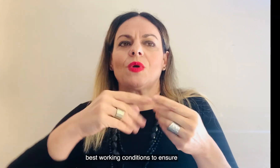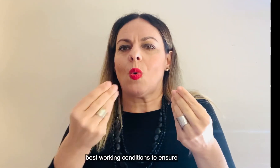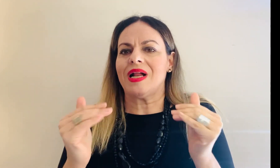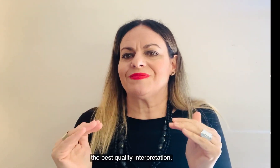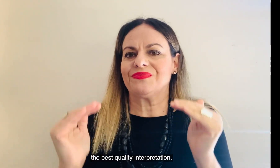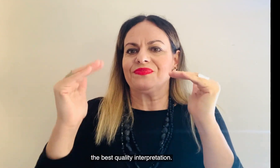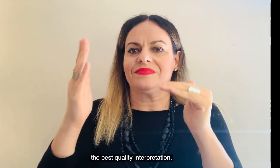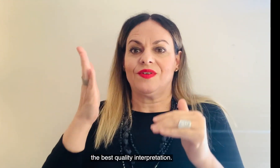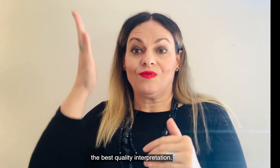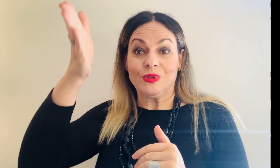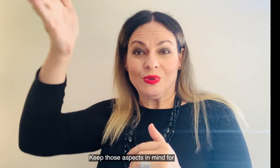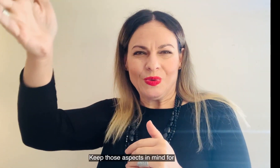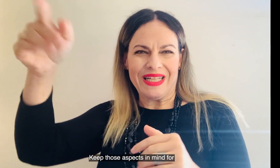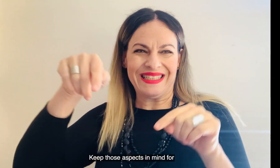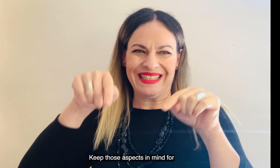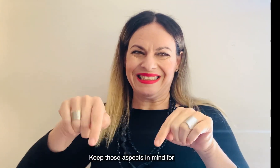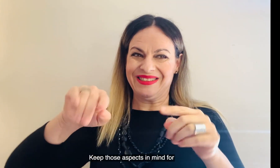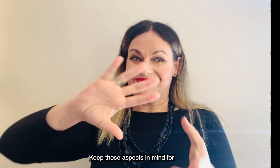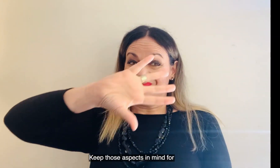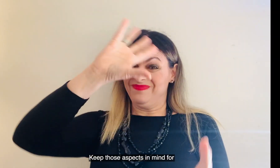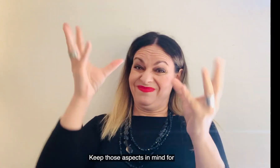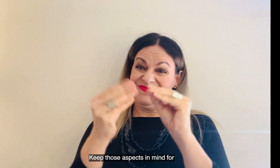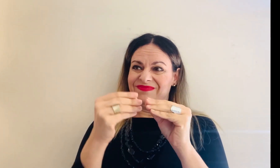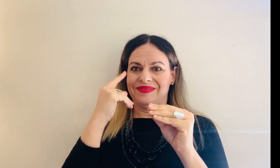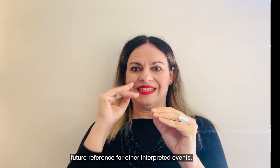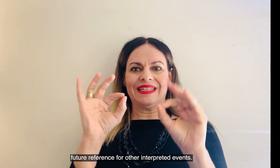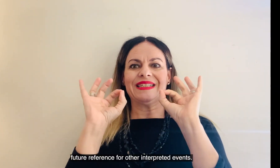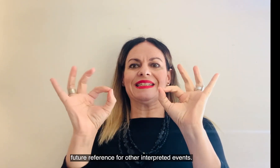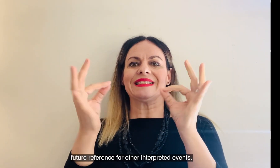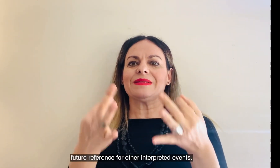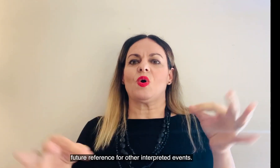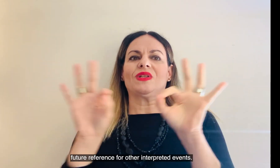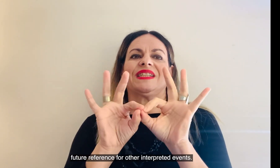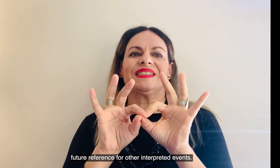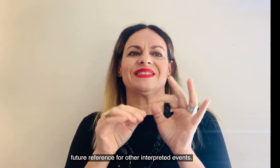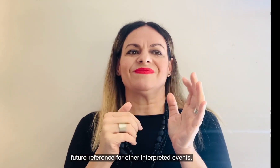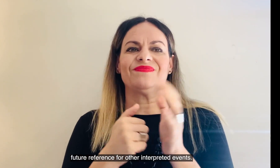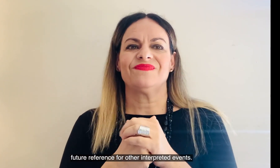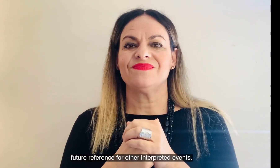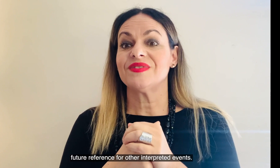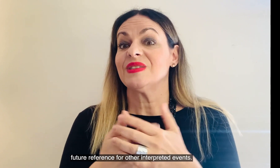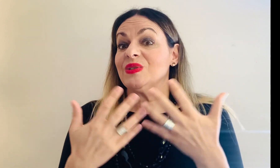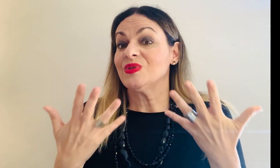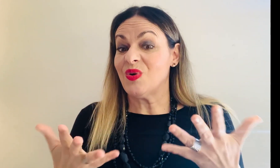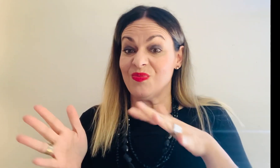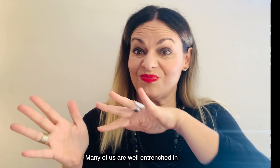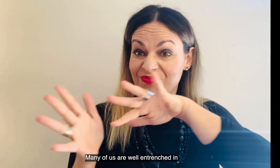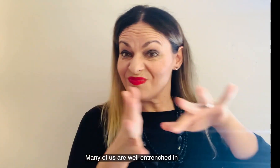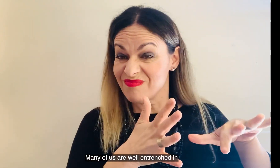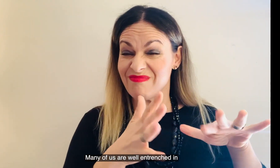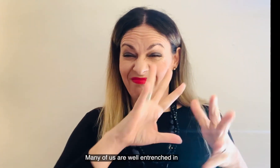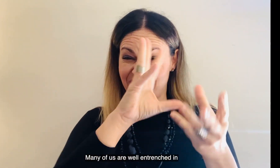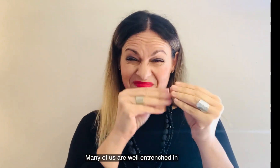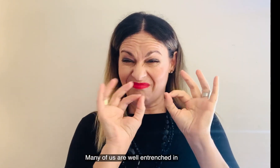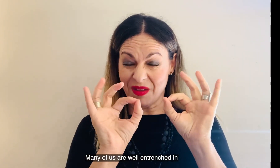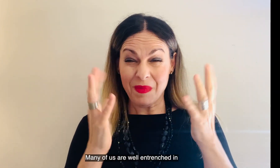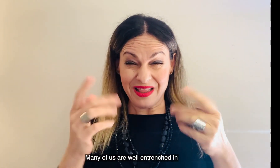conditions to ensure the best quality interpretation. Keep those aspects in mind for future reference for other interpreted events. Many of us are